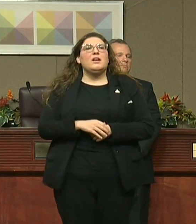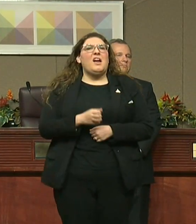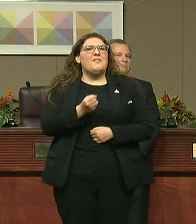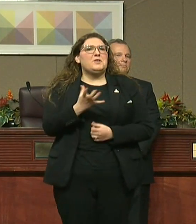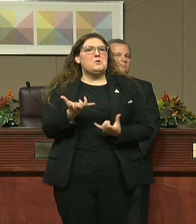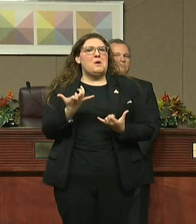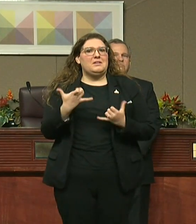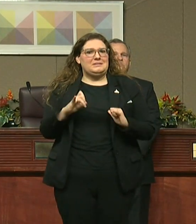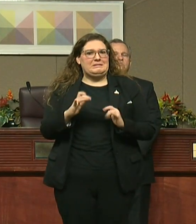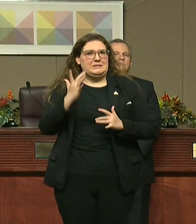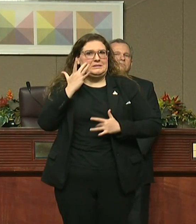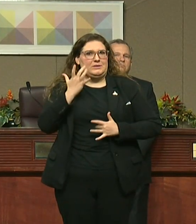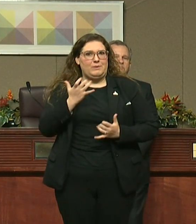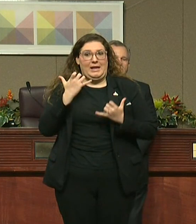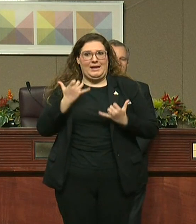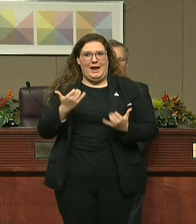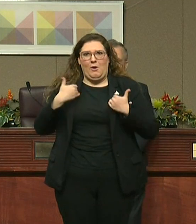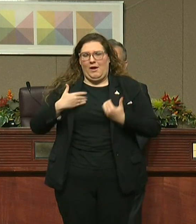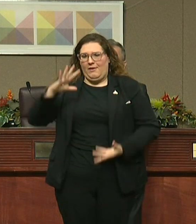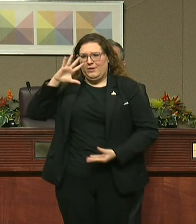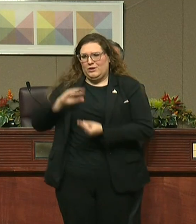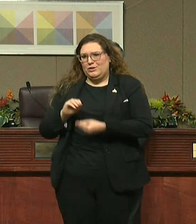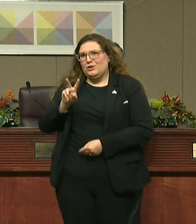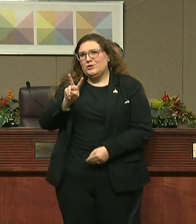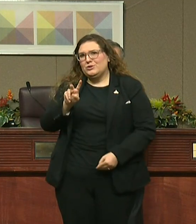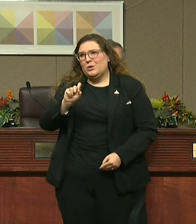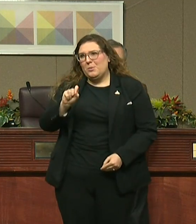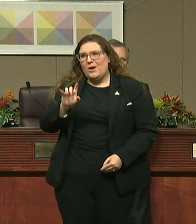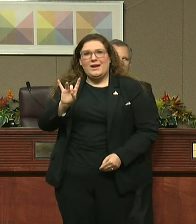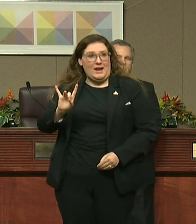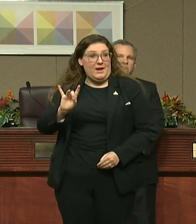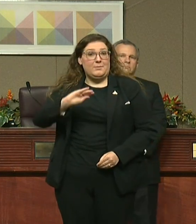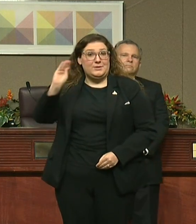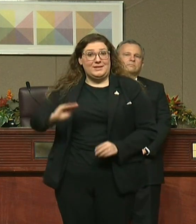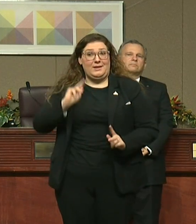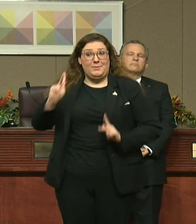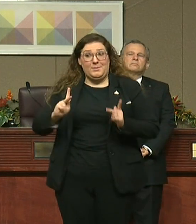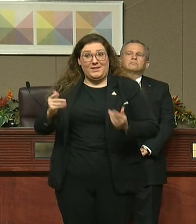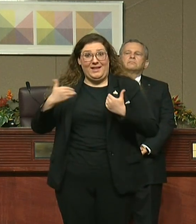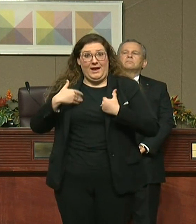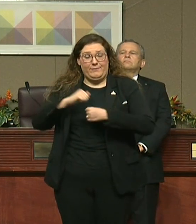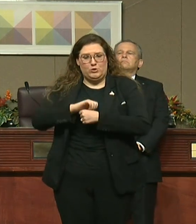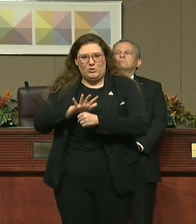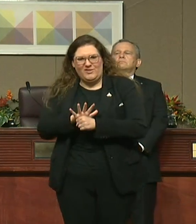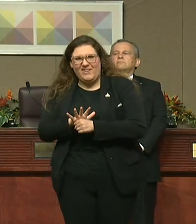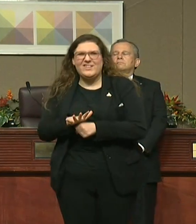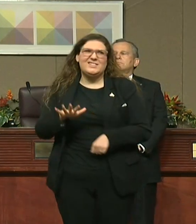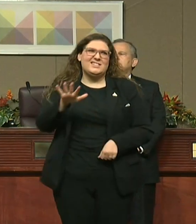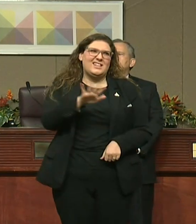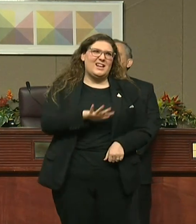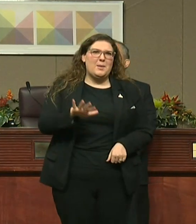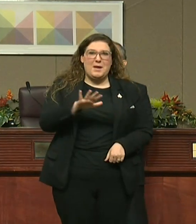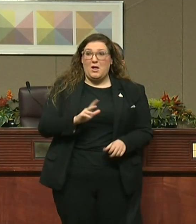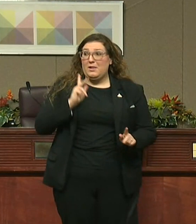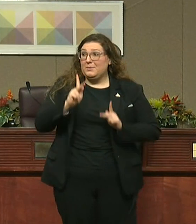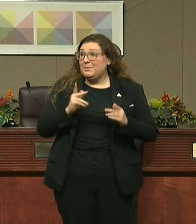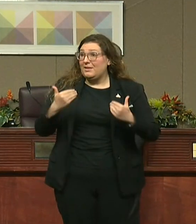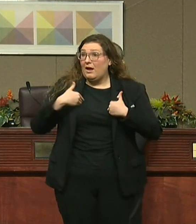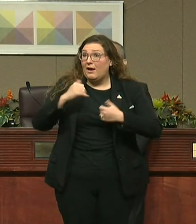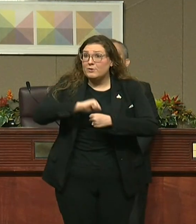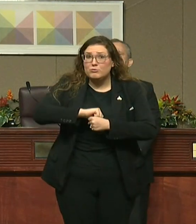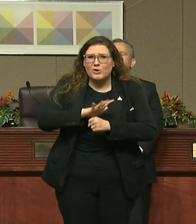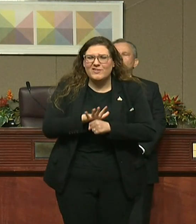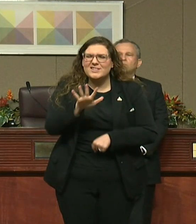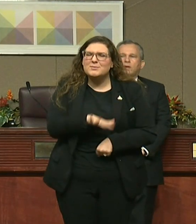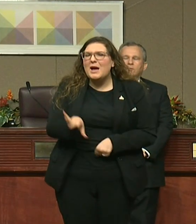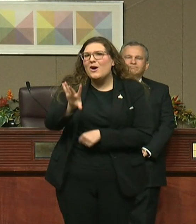We continue to be at 2.0% of positivity rate, and about 86% of the people have